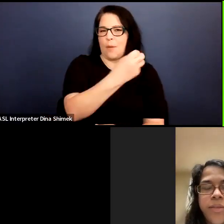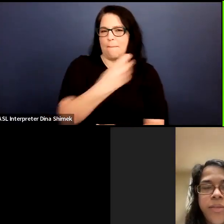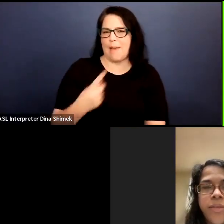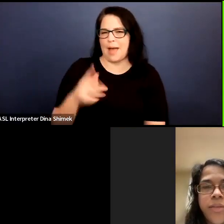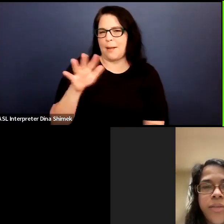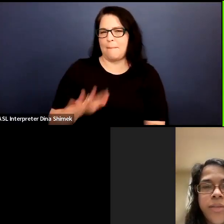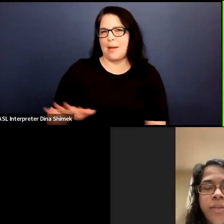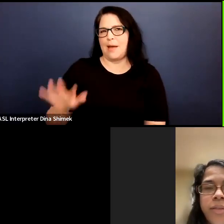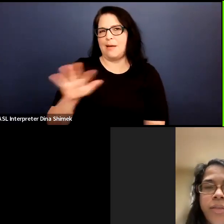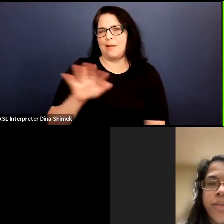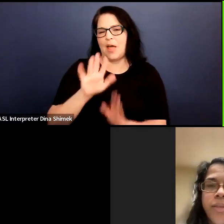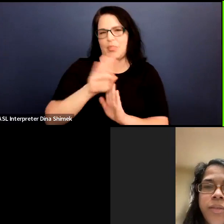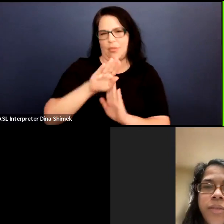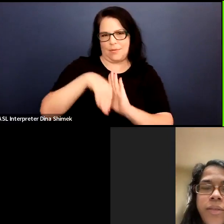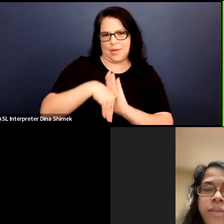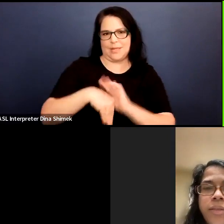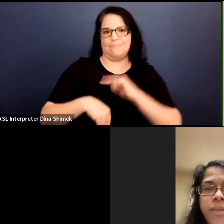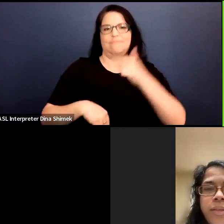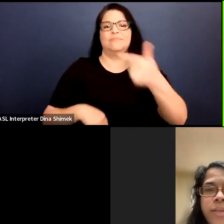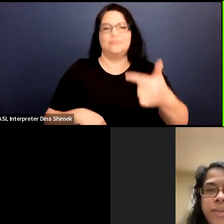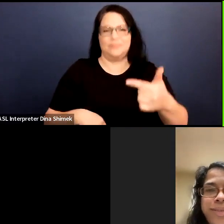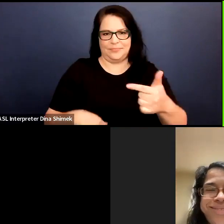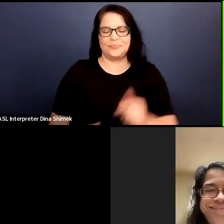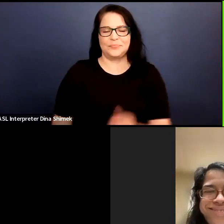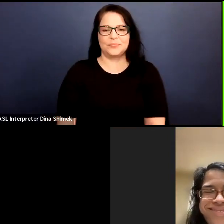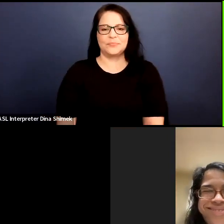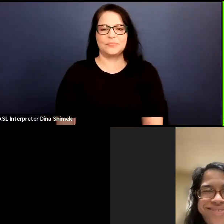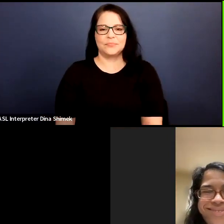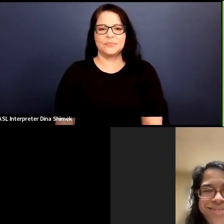about 30 minutes.